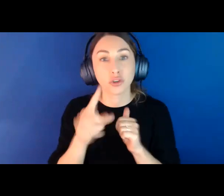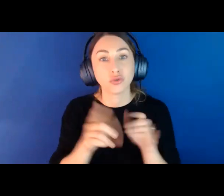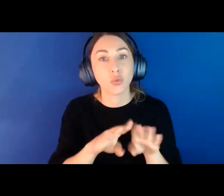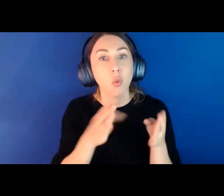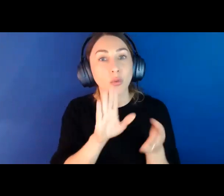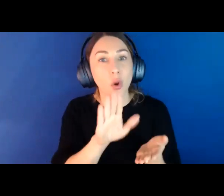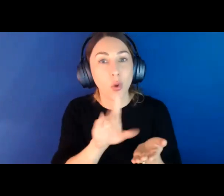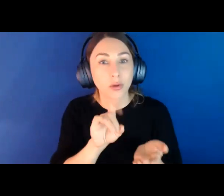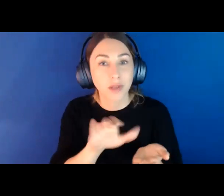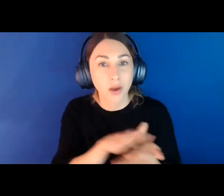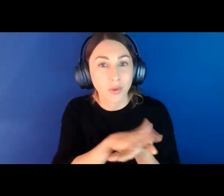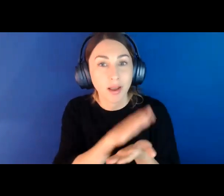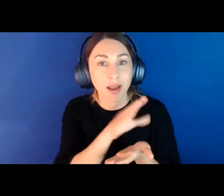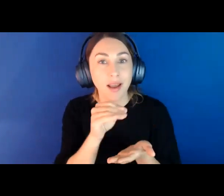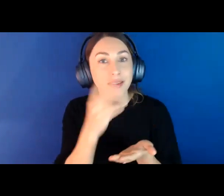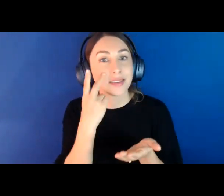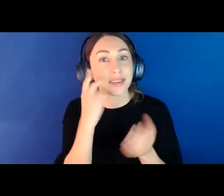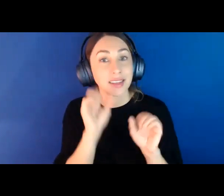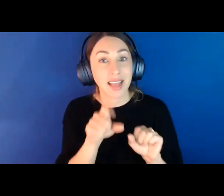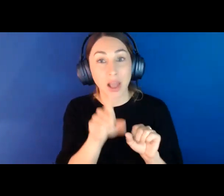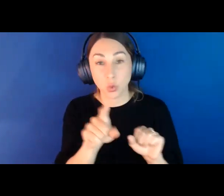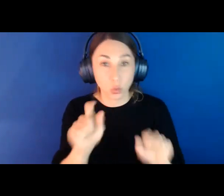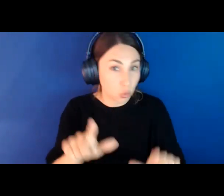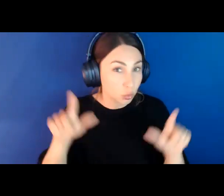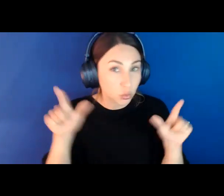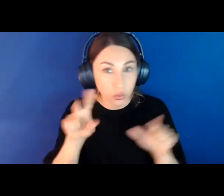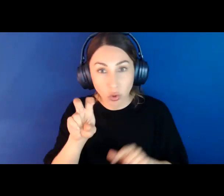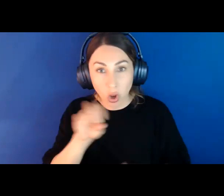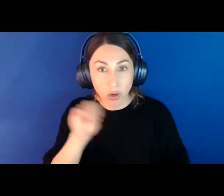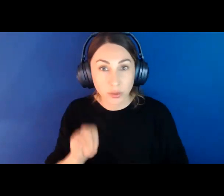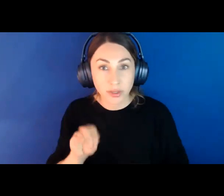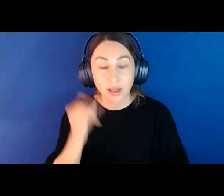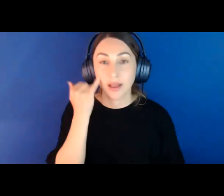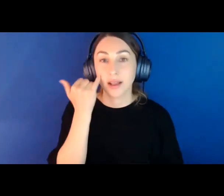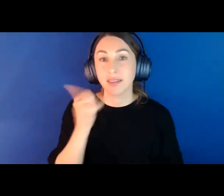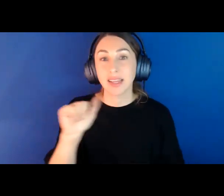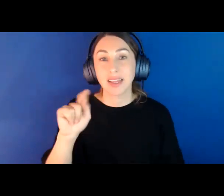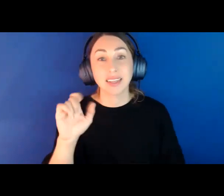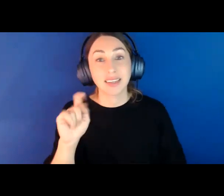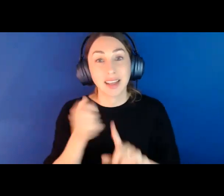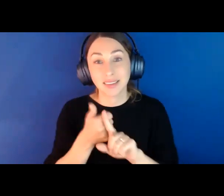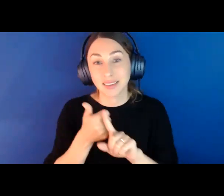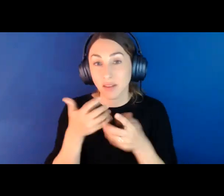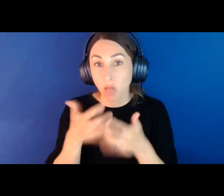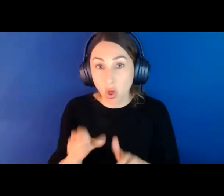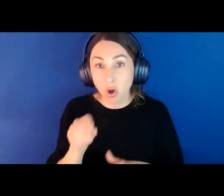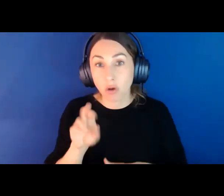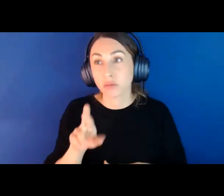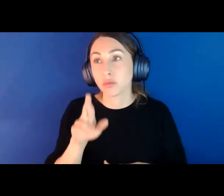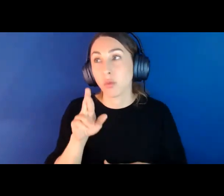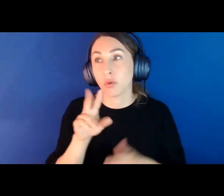document and try to see if you can zoom to 200. If any text is lost, or if the document